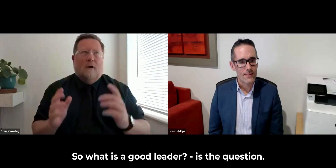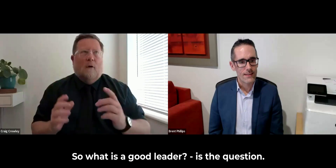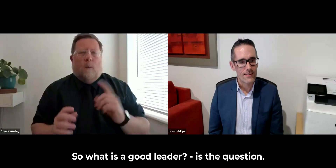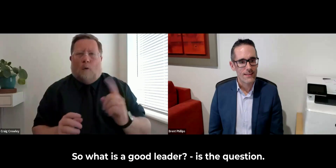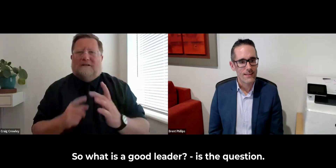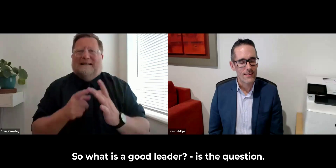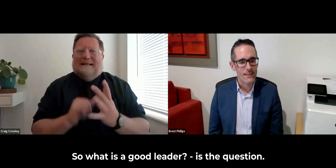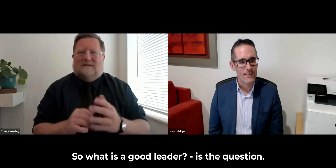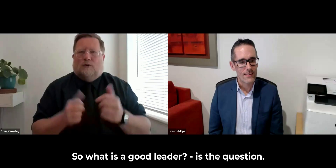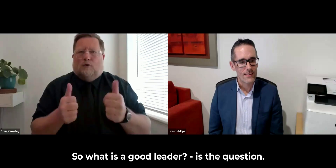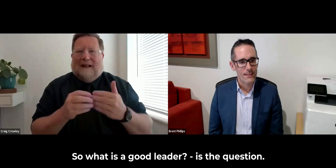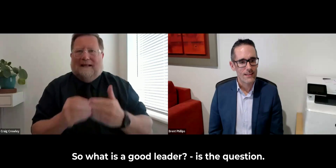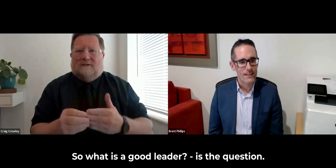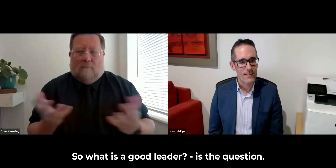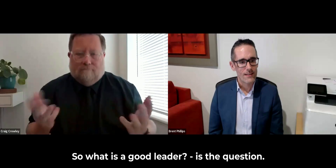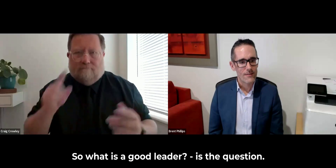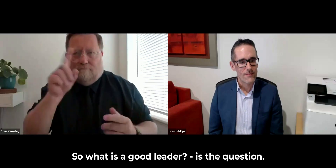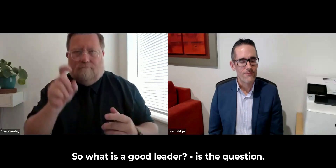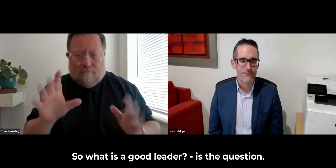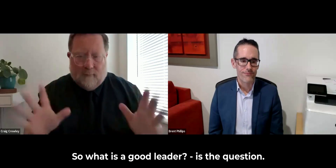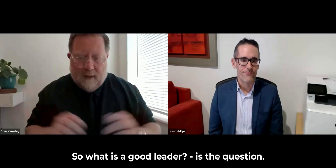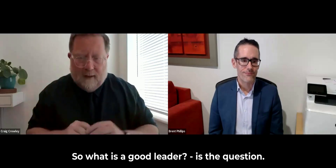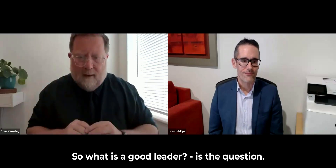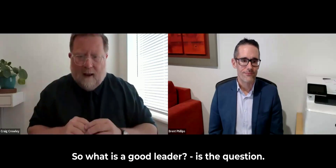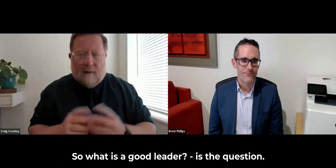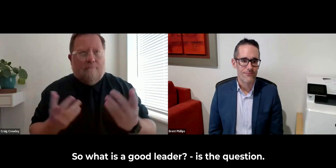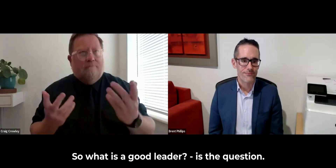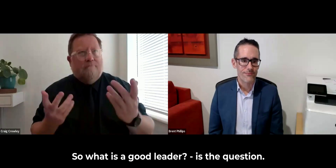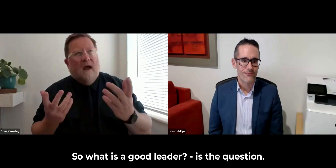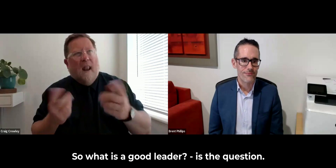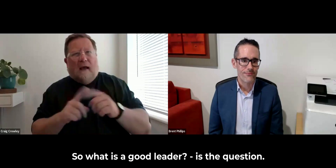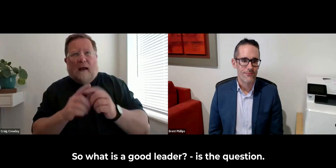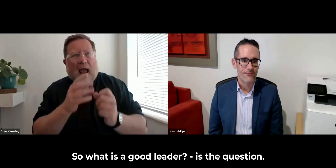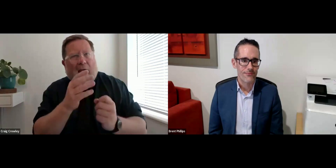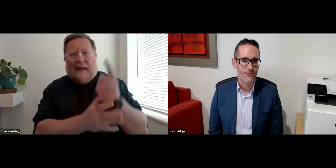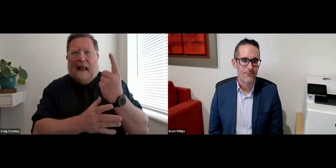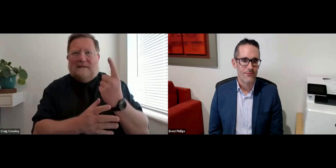So what is a good leader is the question.